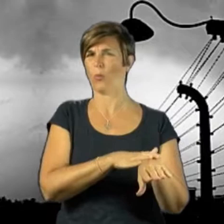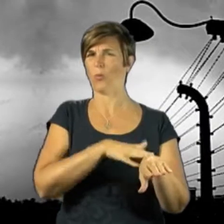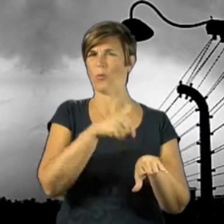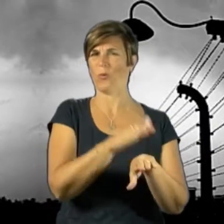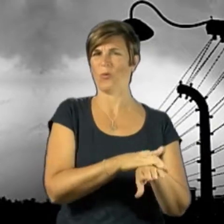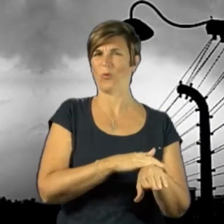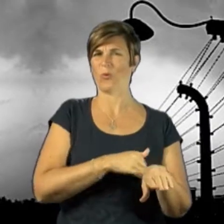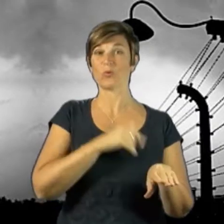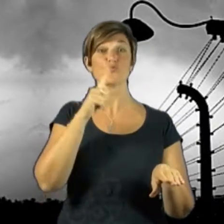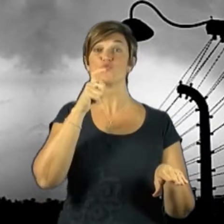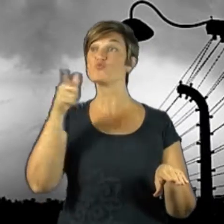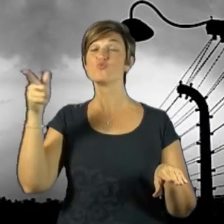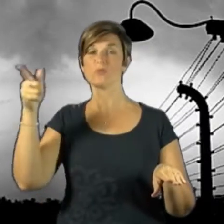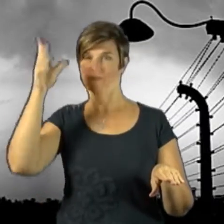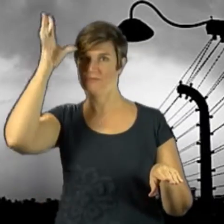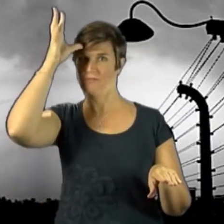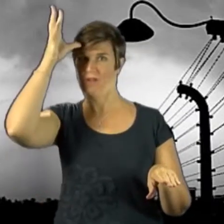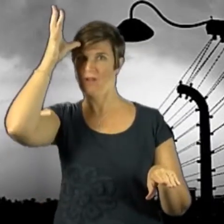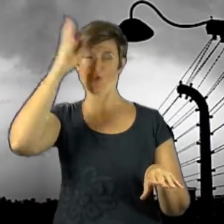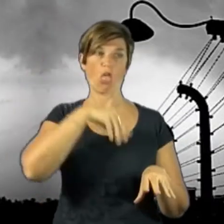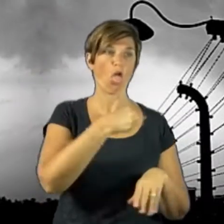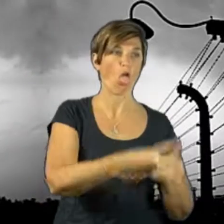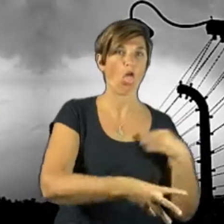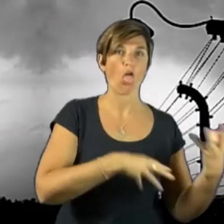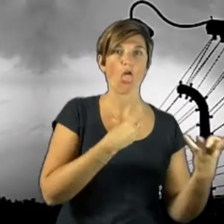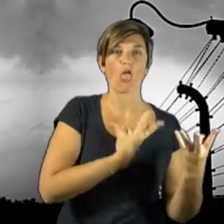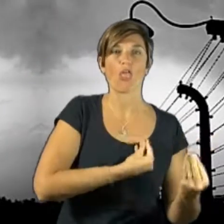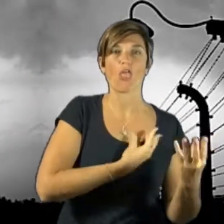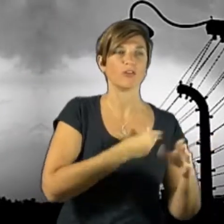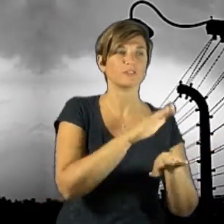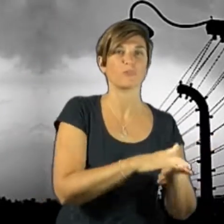As I remember it, she was a bit spoiled, particularly by her father.